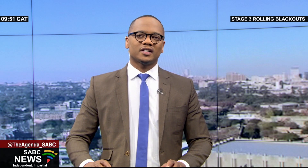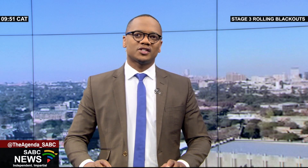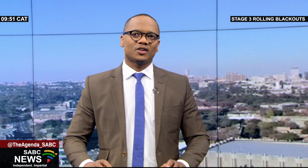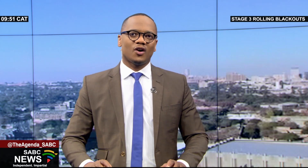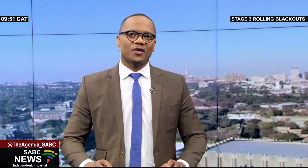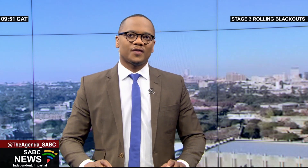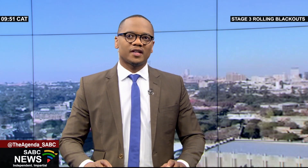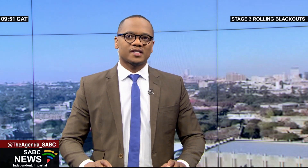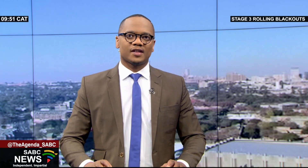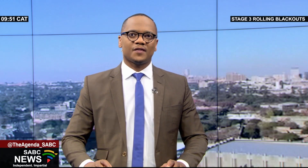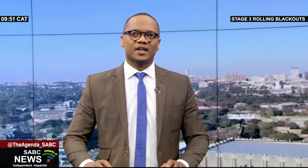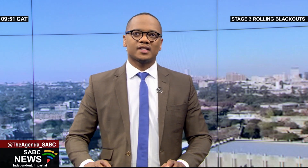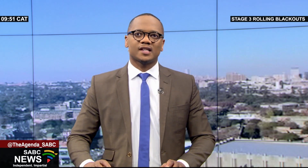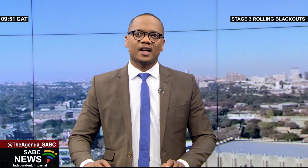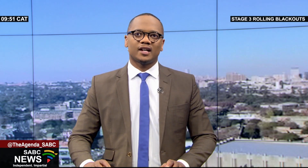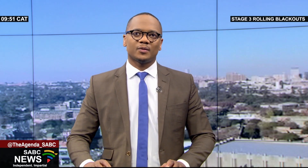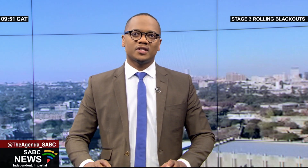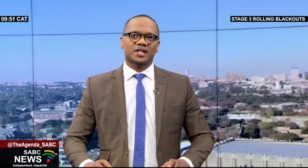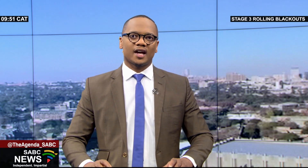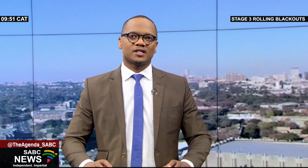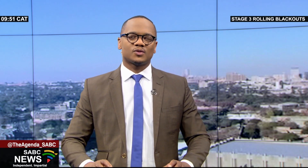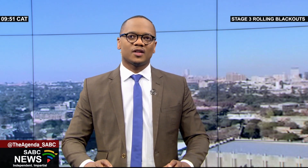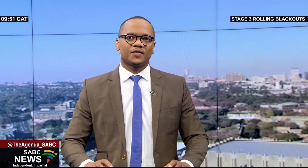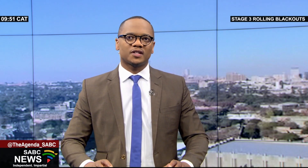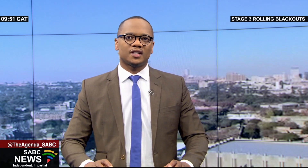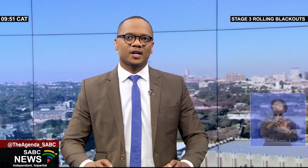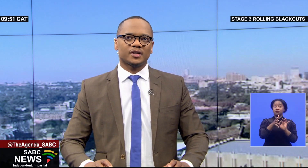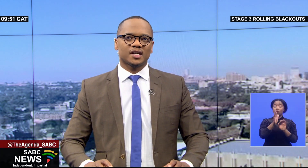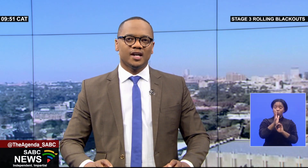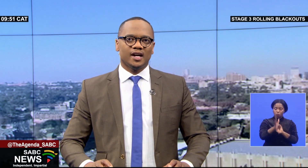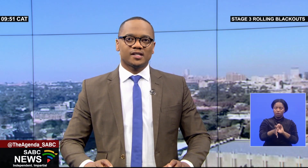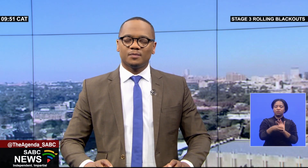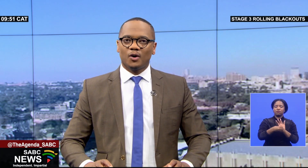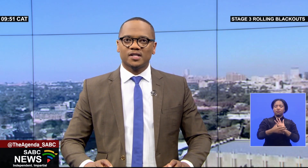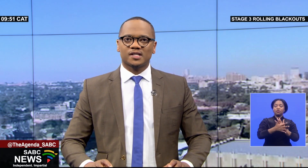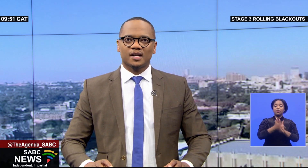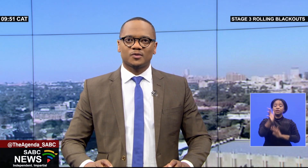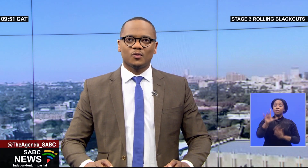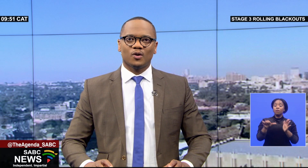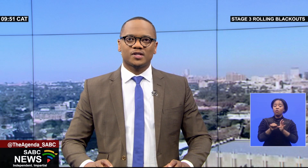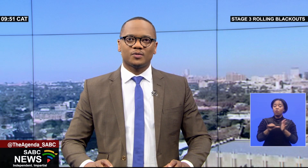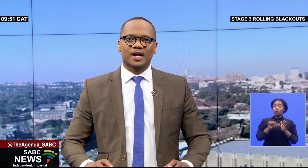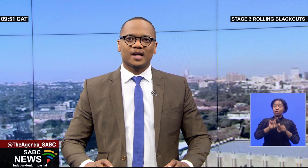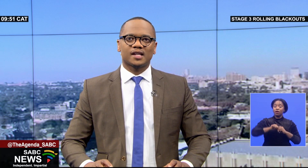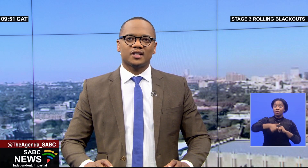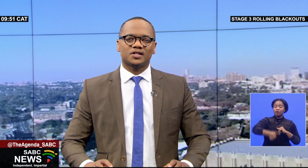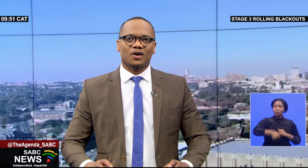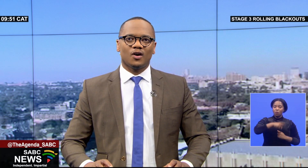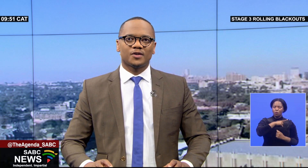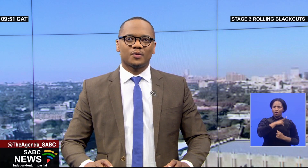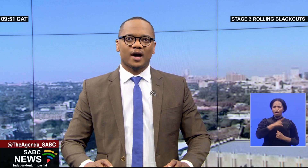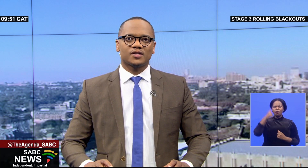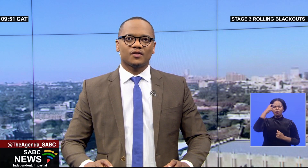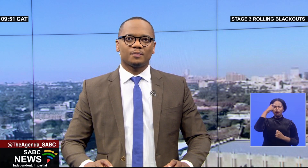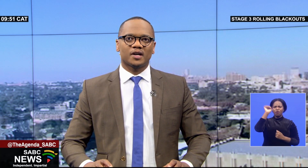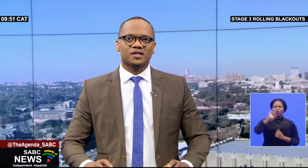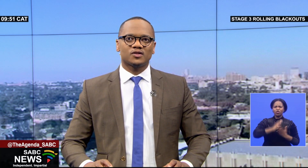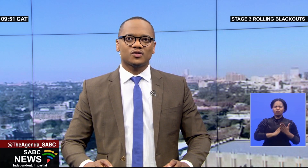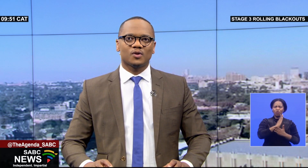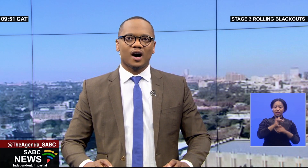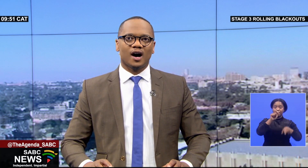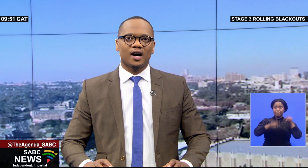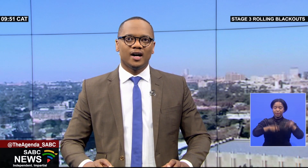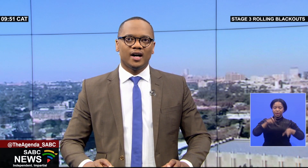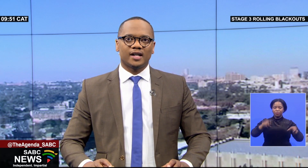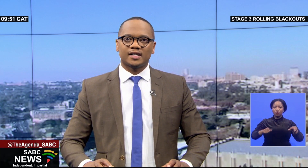The recognition of the South African Sign Language as the 12th official language is an important step towards the realization of the rights of